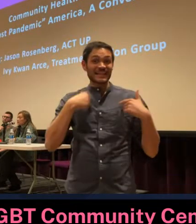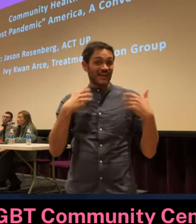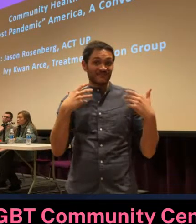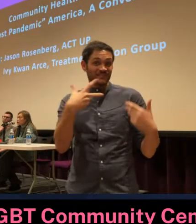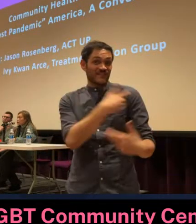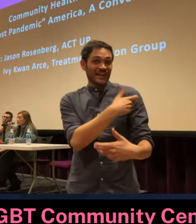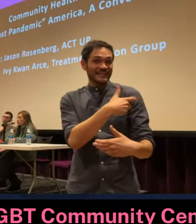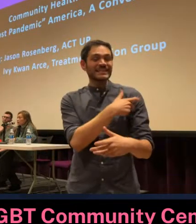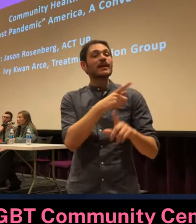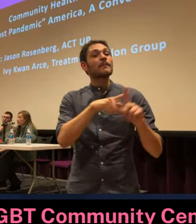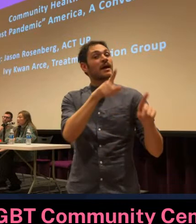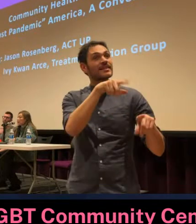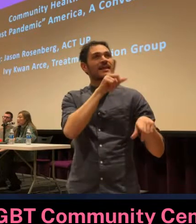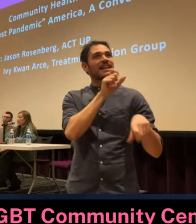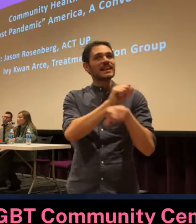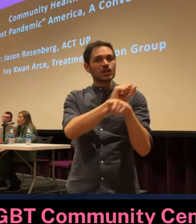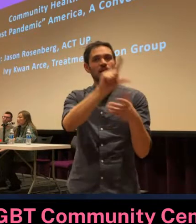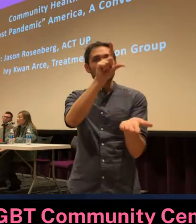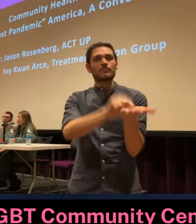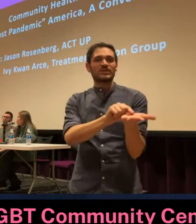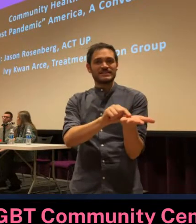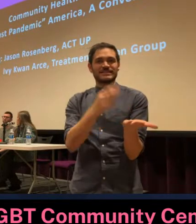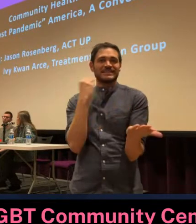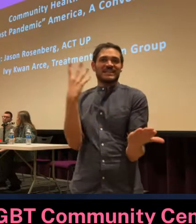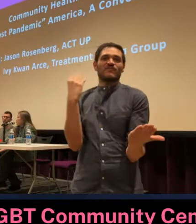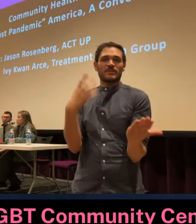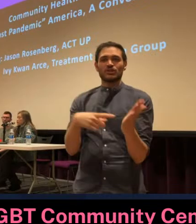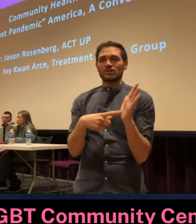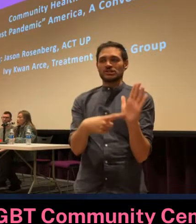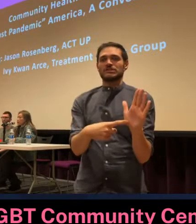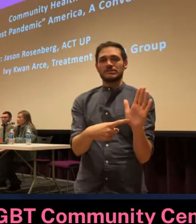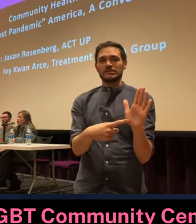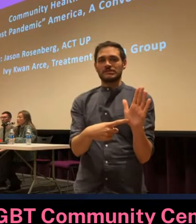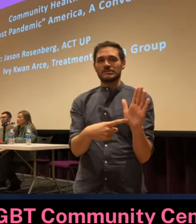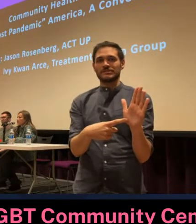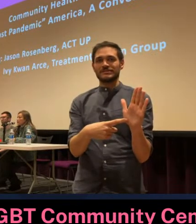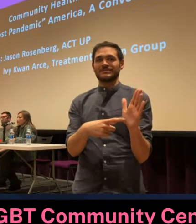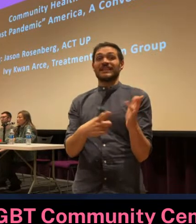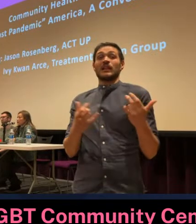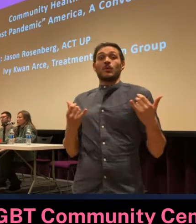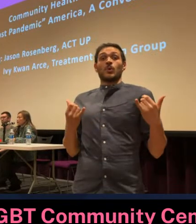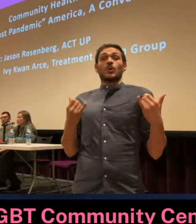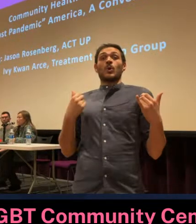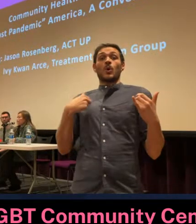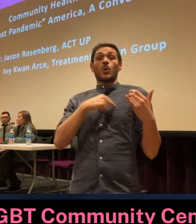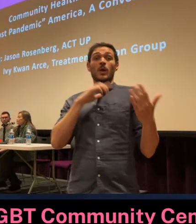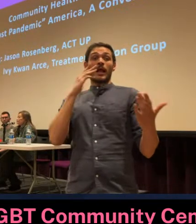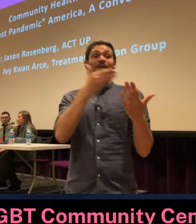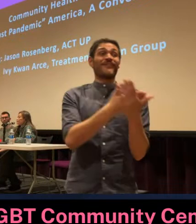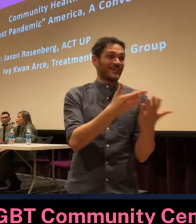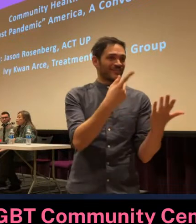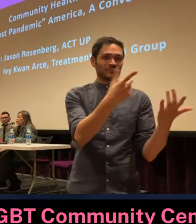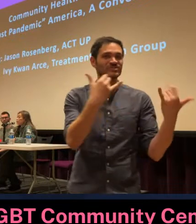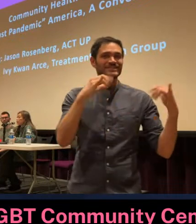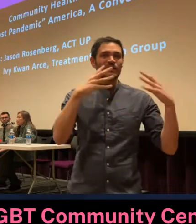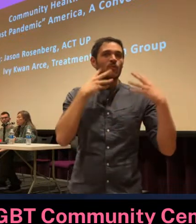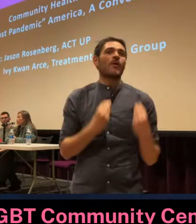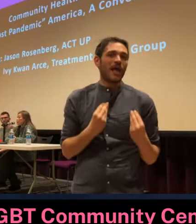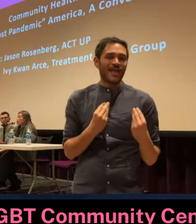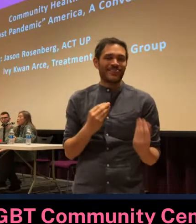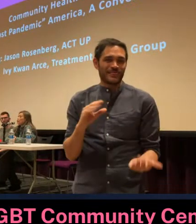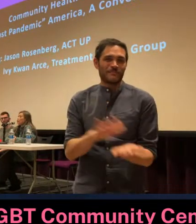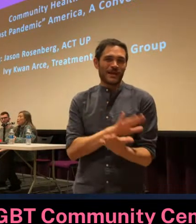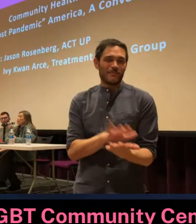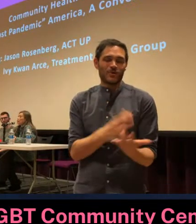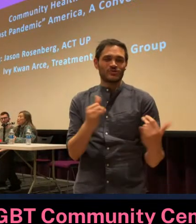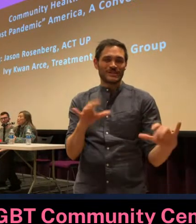the information. The prints were still wet when they arrived at the health fair. So again,